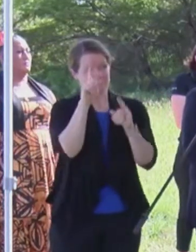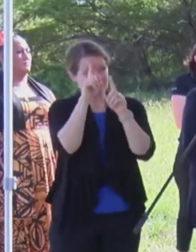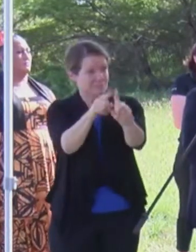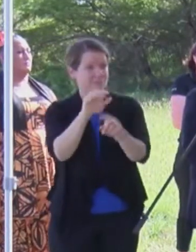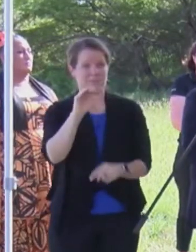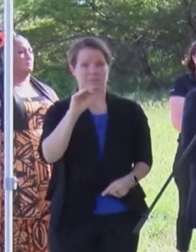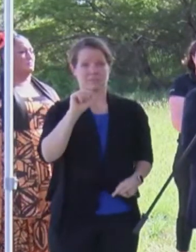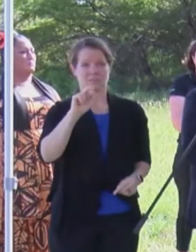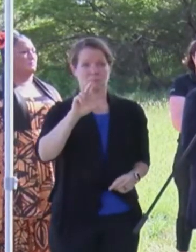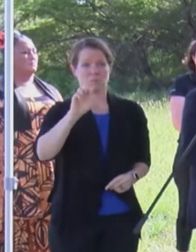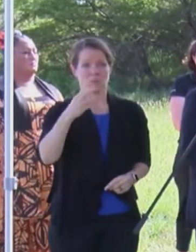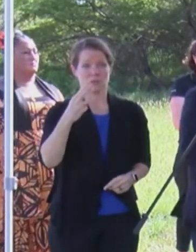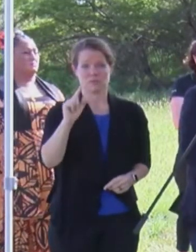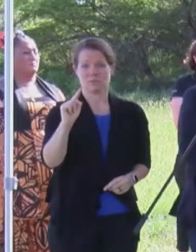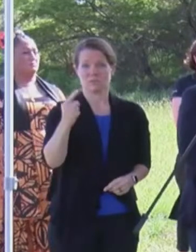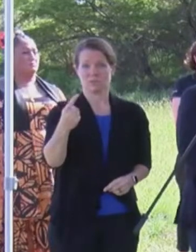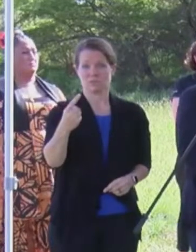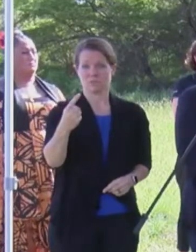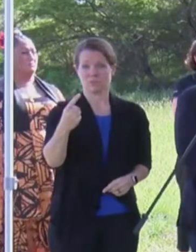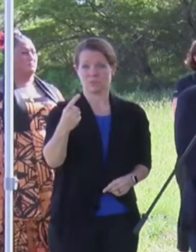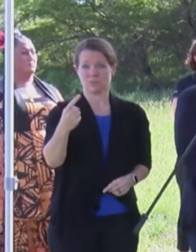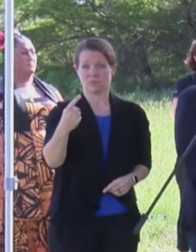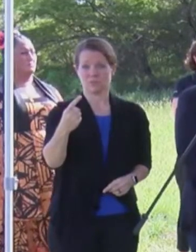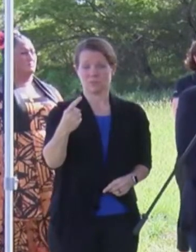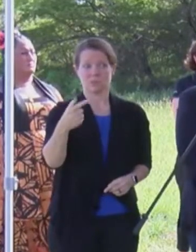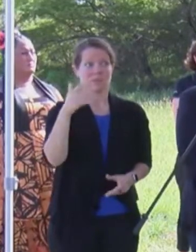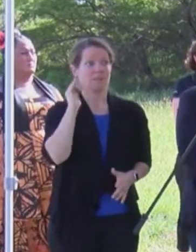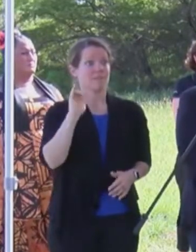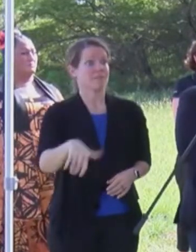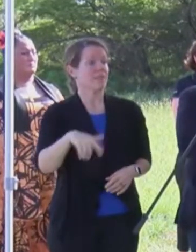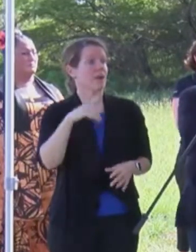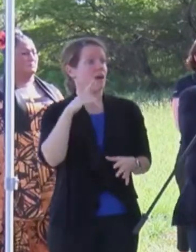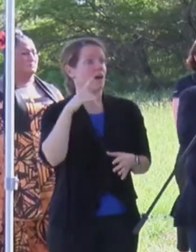to have everyone that can possibly be moved from the short-term